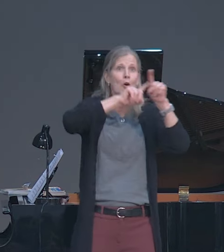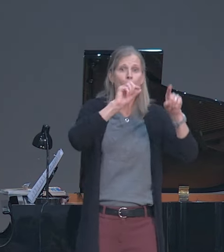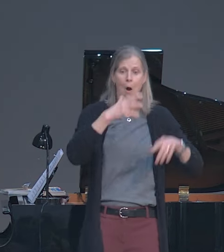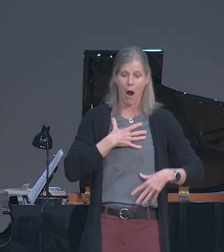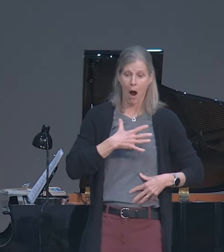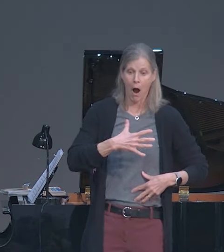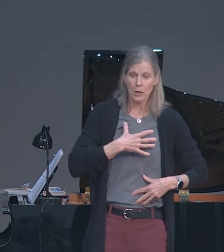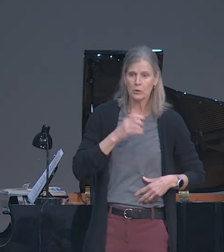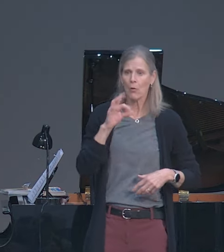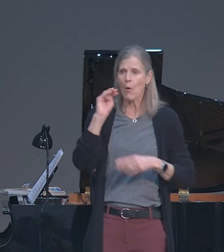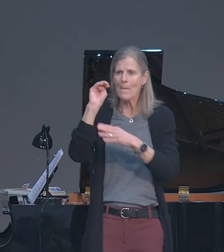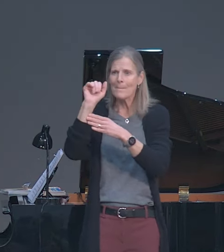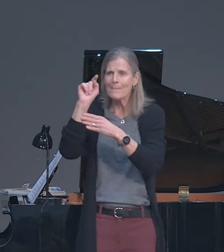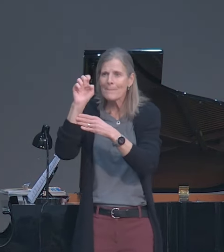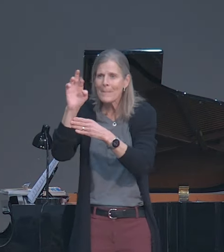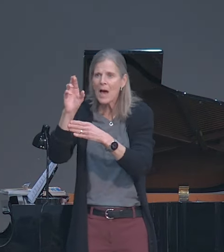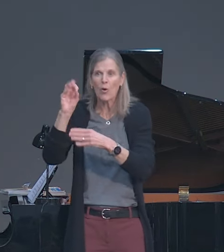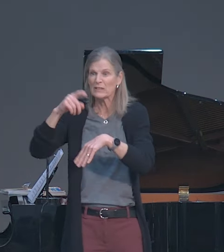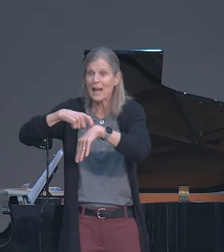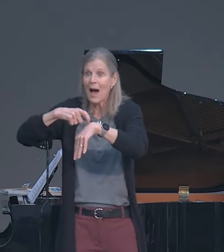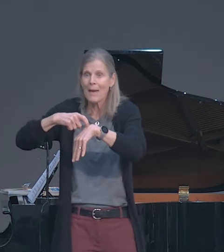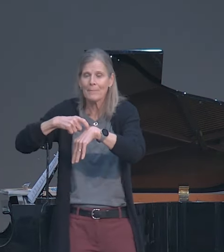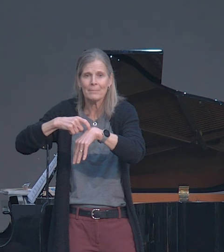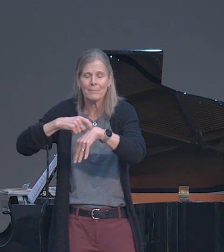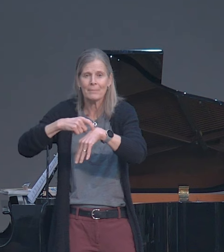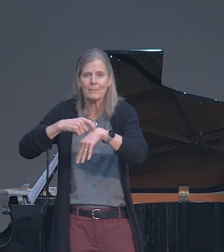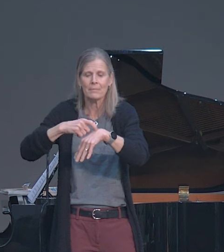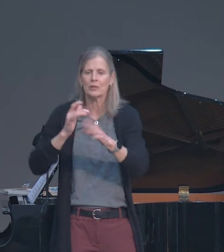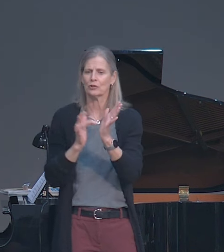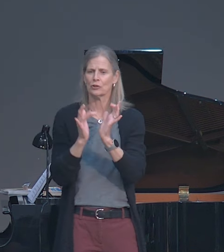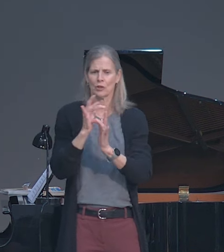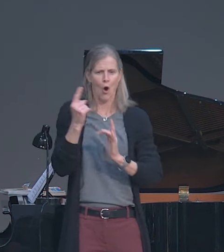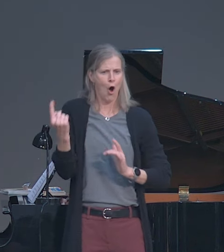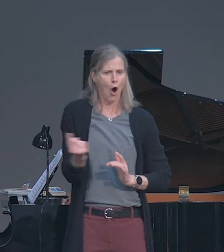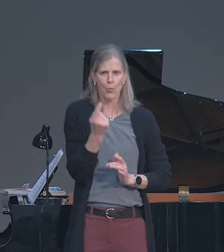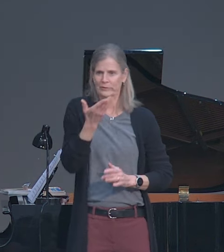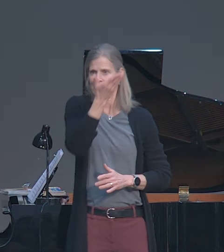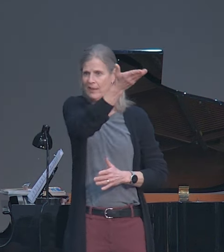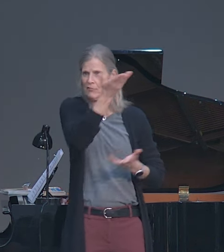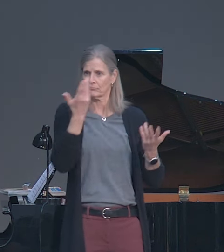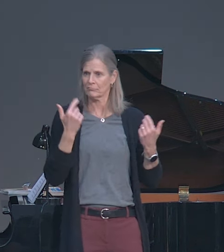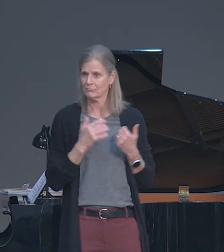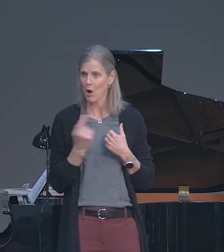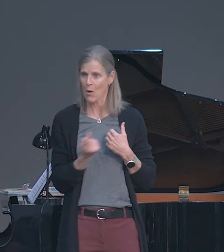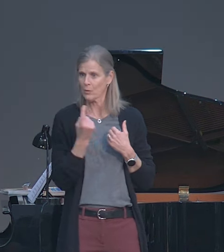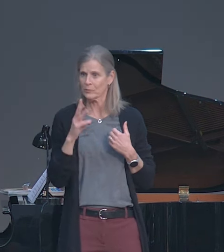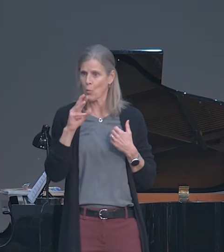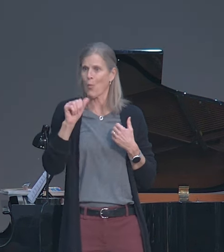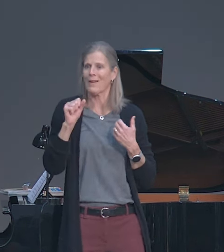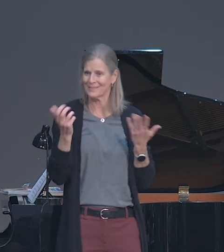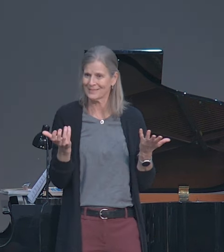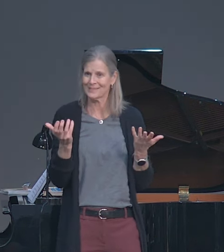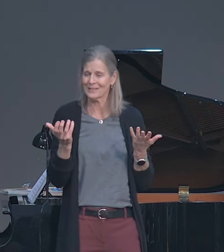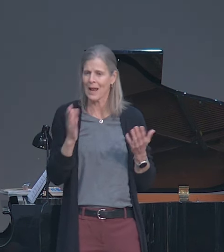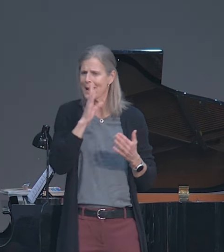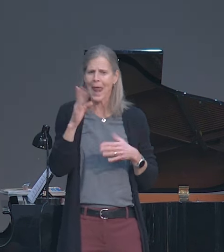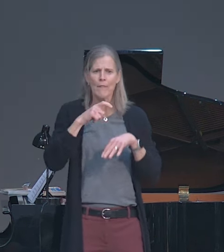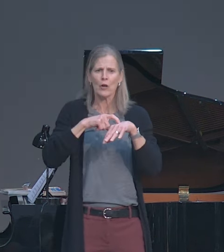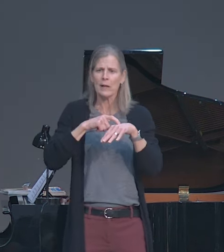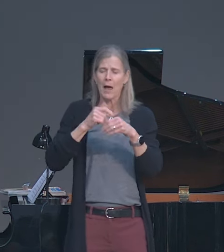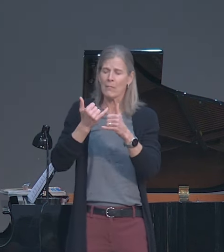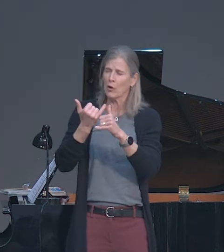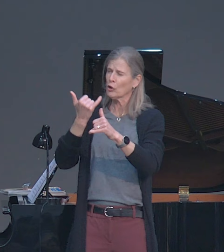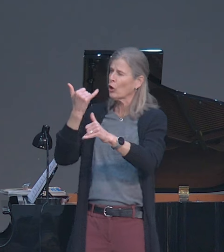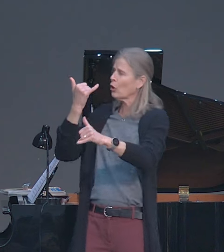or matter or even time, Jesus always was. In fact, there has never been a time throughout all